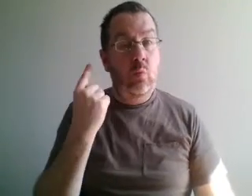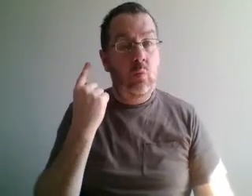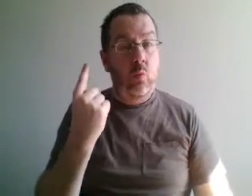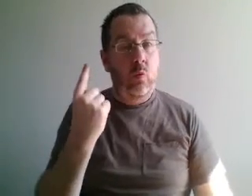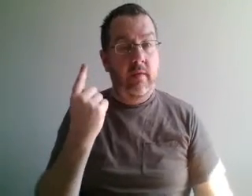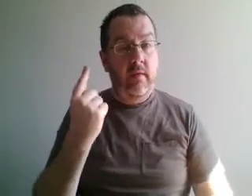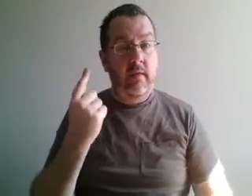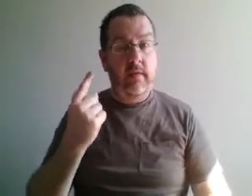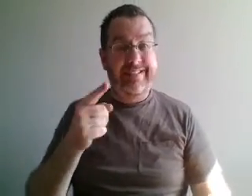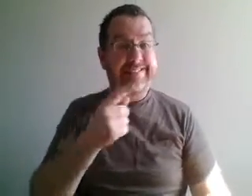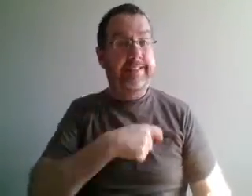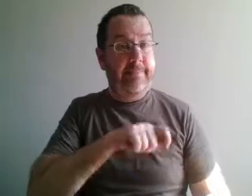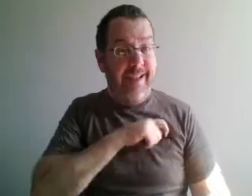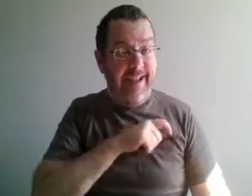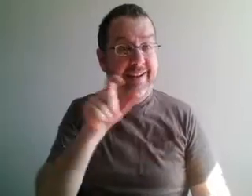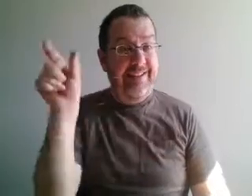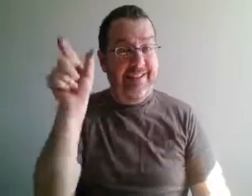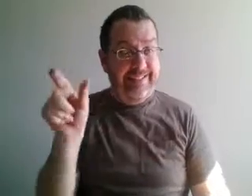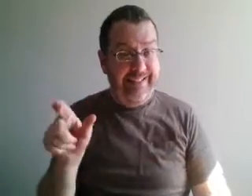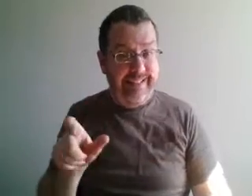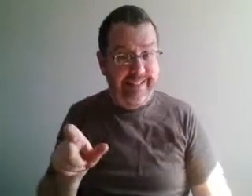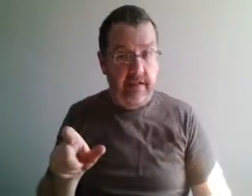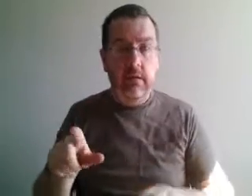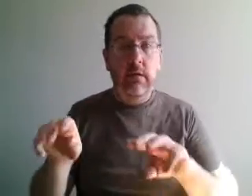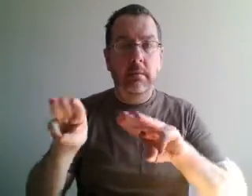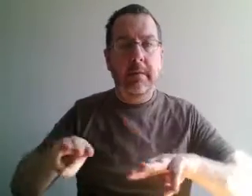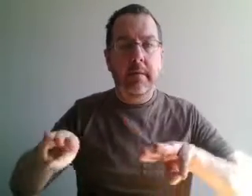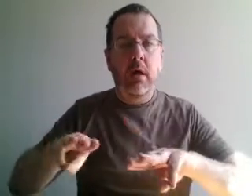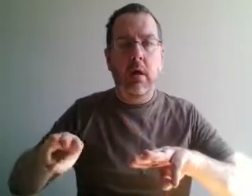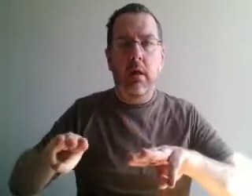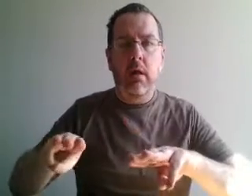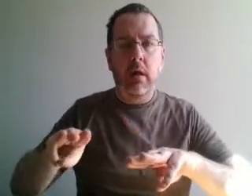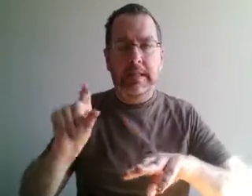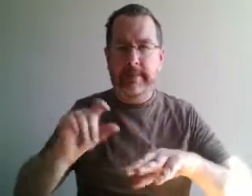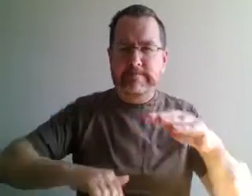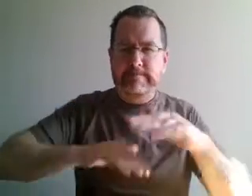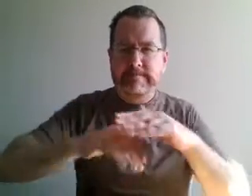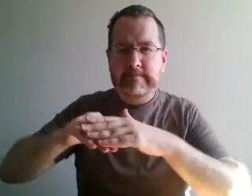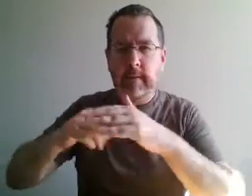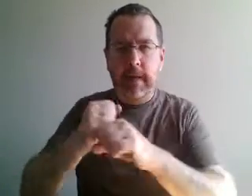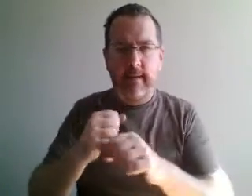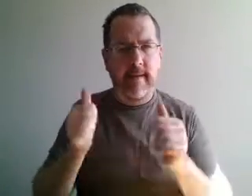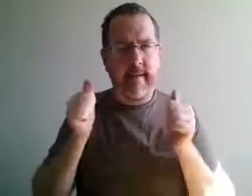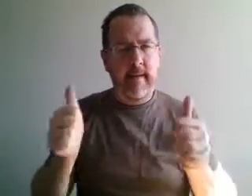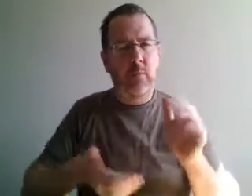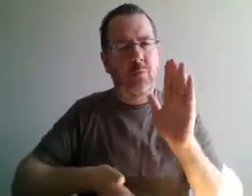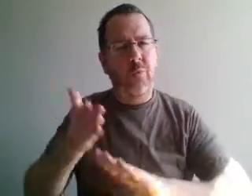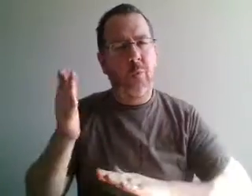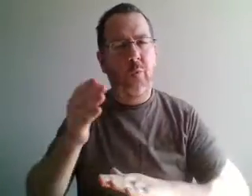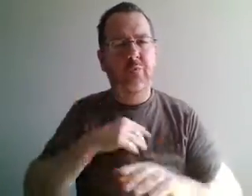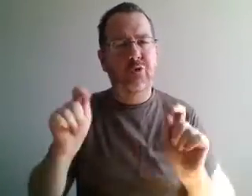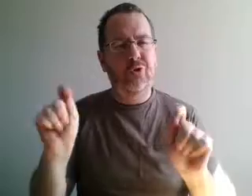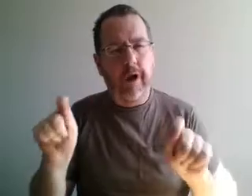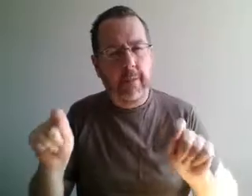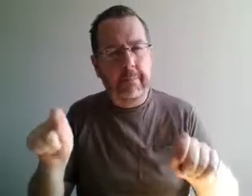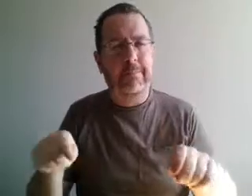to do in Spain and Italy is to go out and shop, for example, for groceries, for pharmacies. When people bring their groceries home,